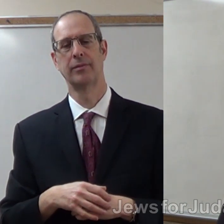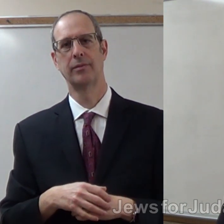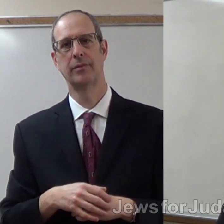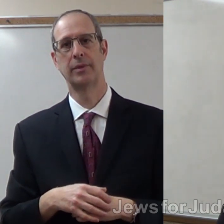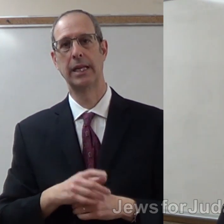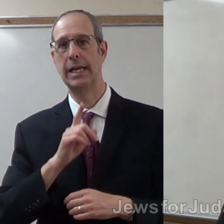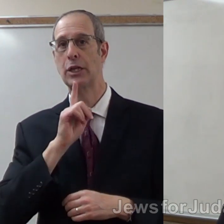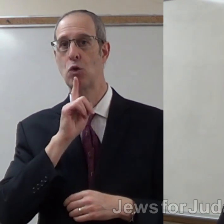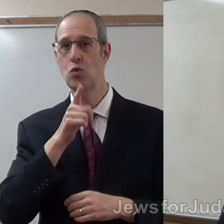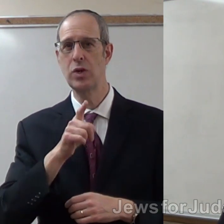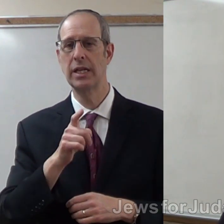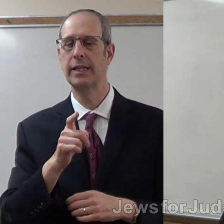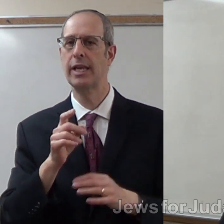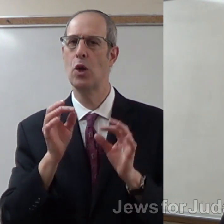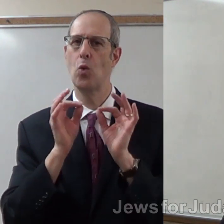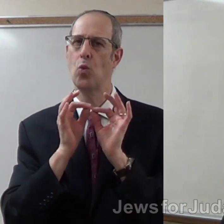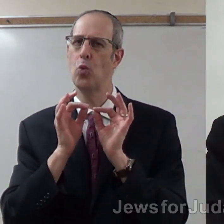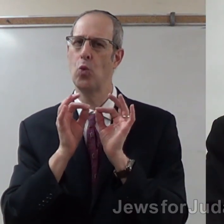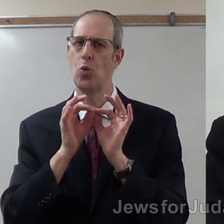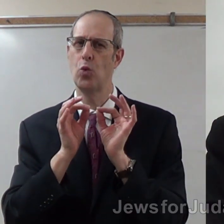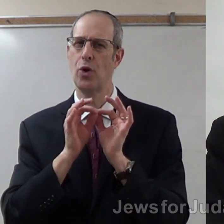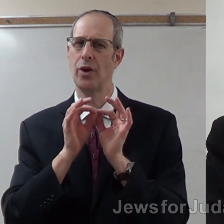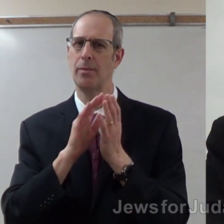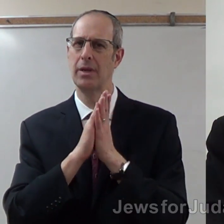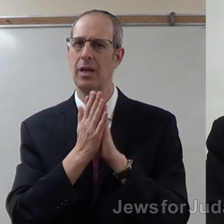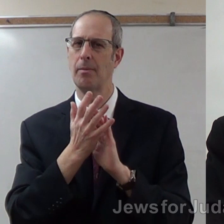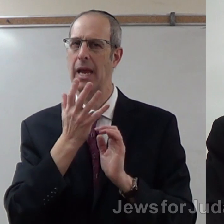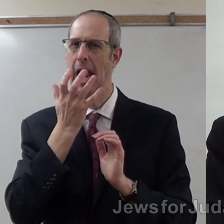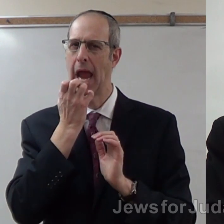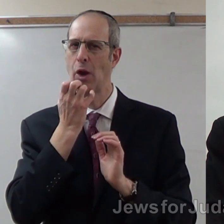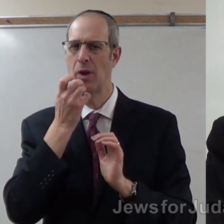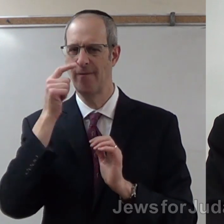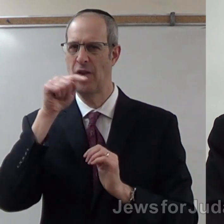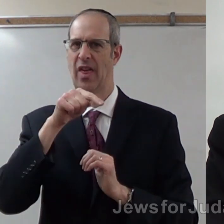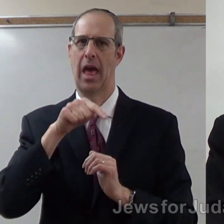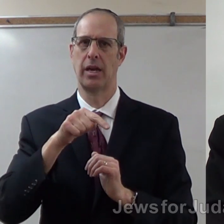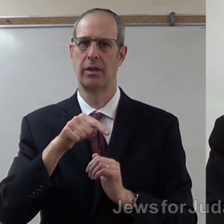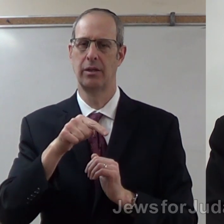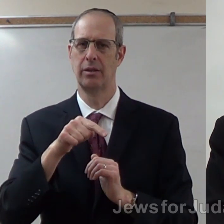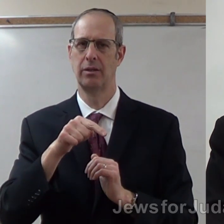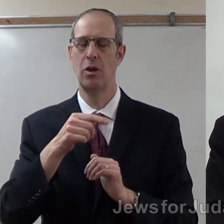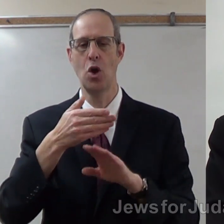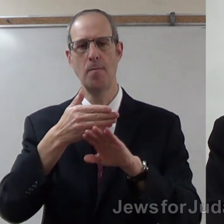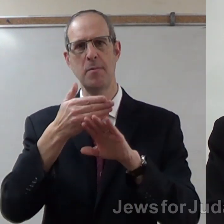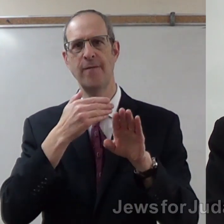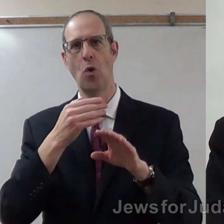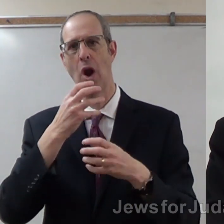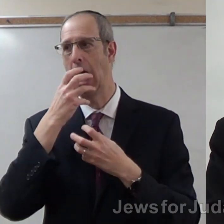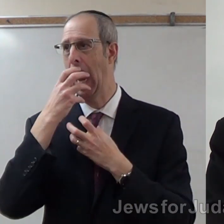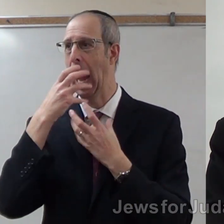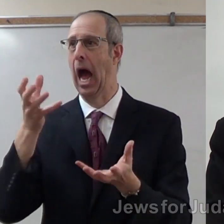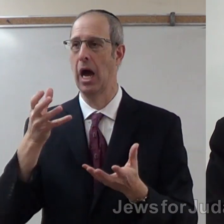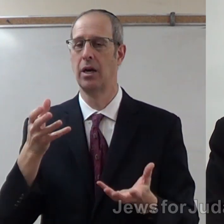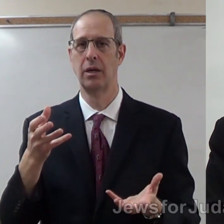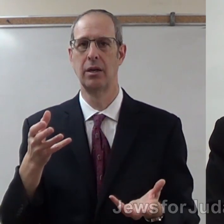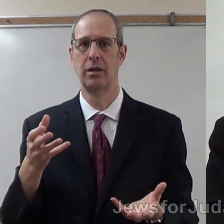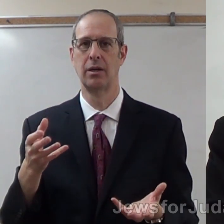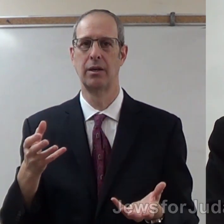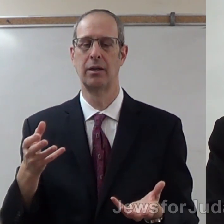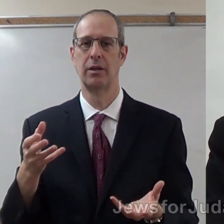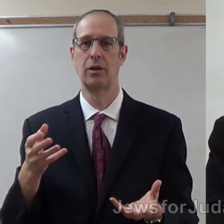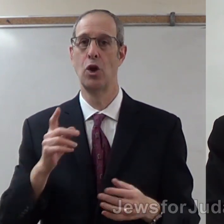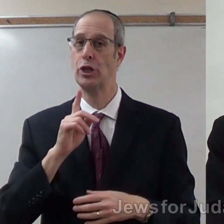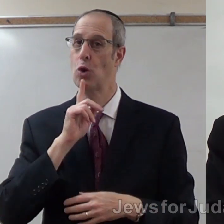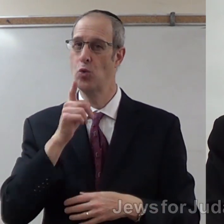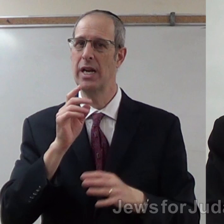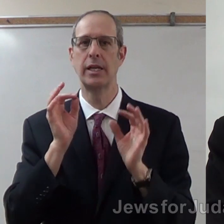is it really worth getting so angry about this? Ask yourself, before you scream at someone, is